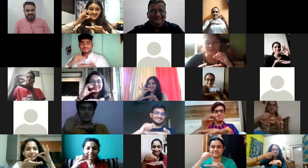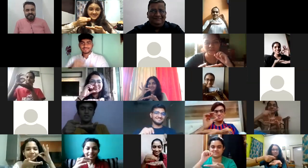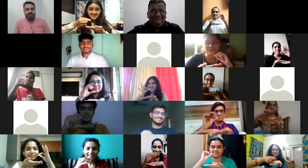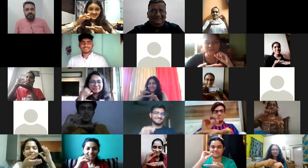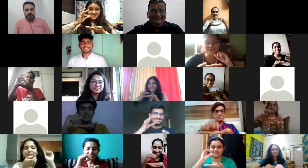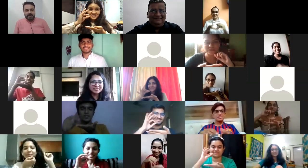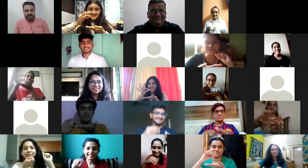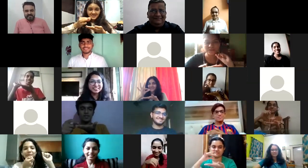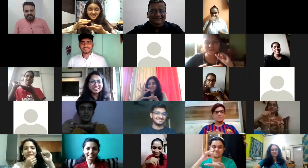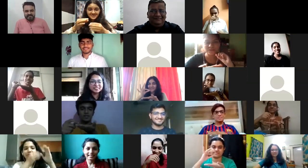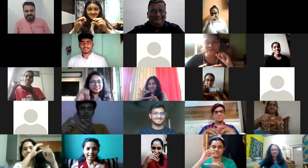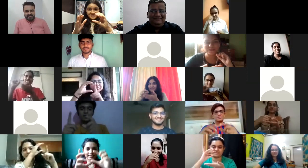D for doctor.